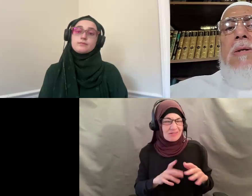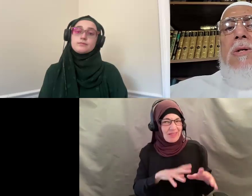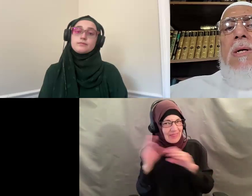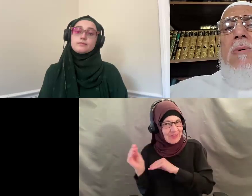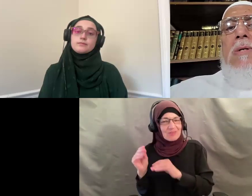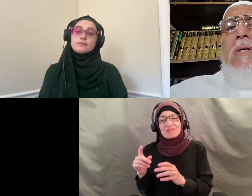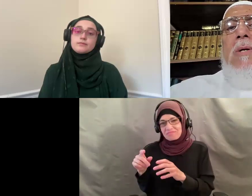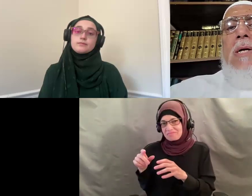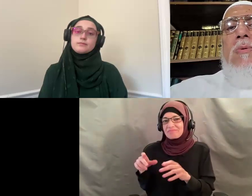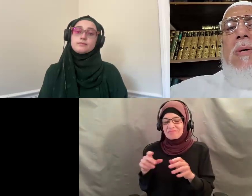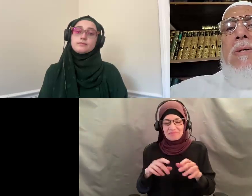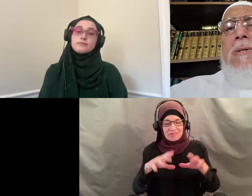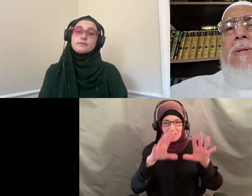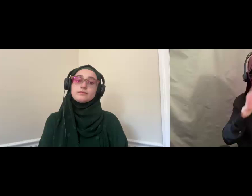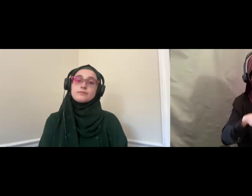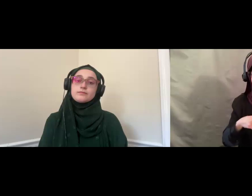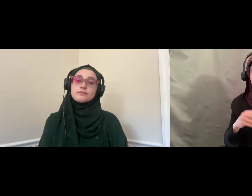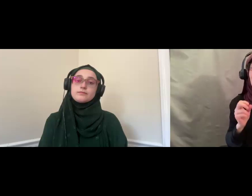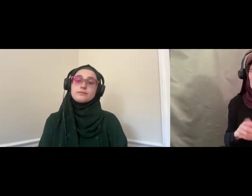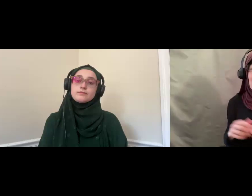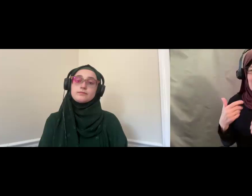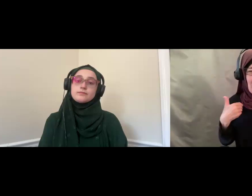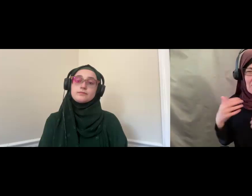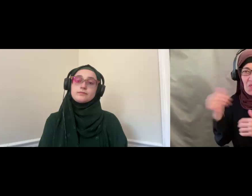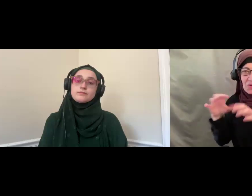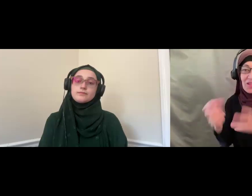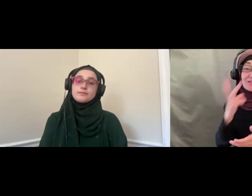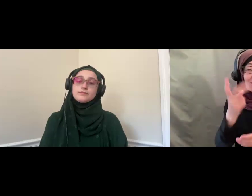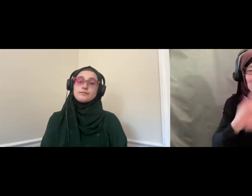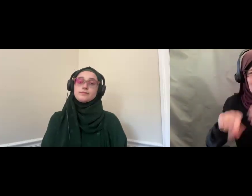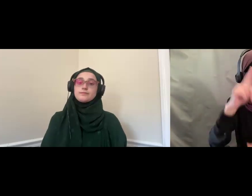I will leave you now, and inshallah we'll see you next week. Assalamu alaikum.